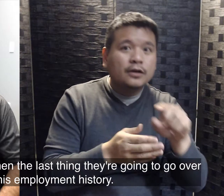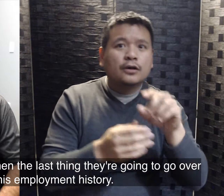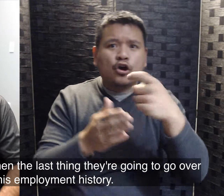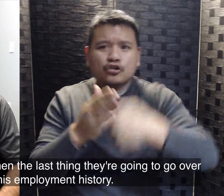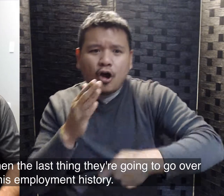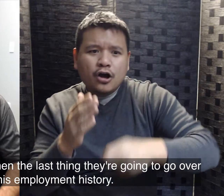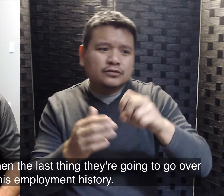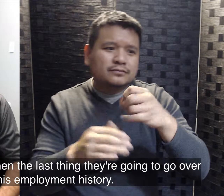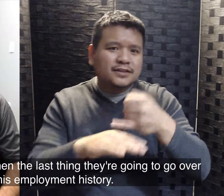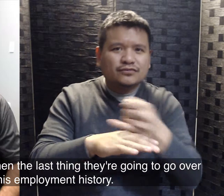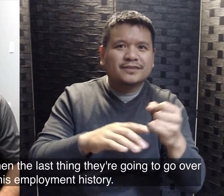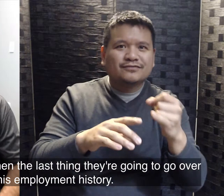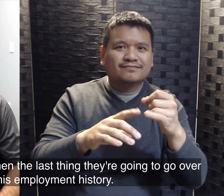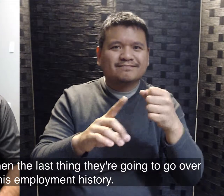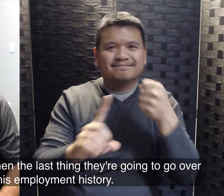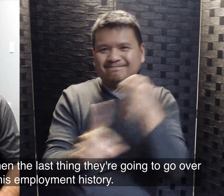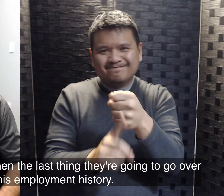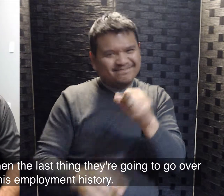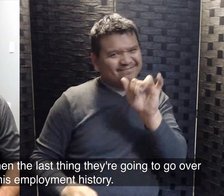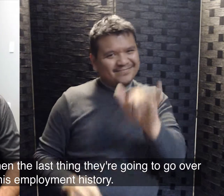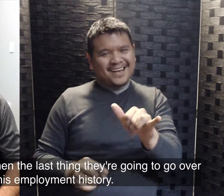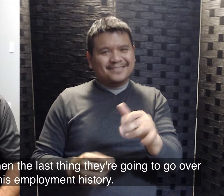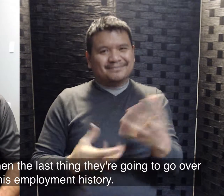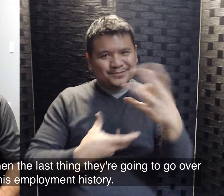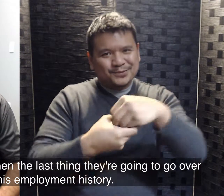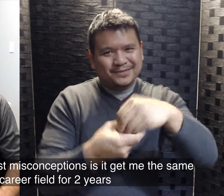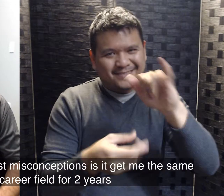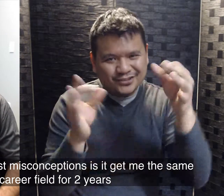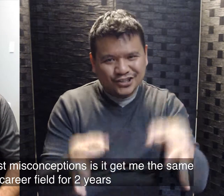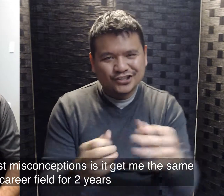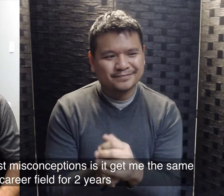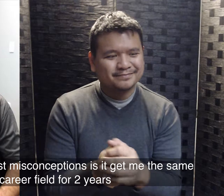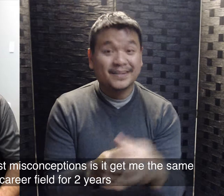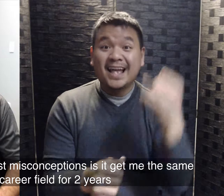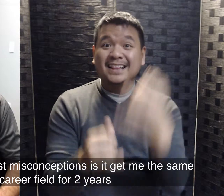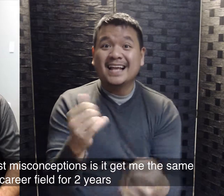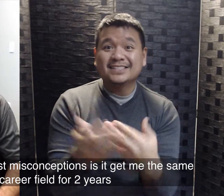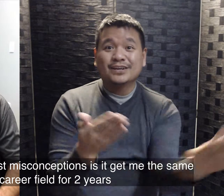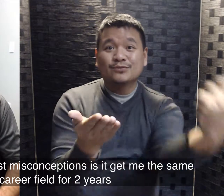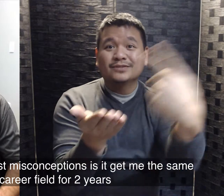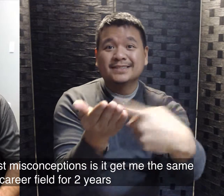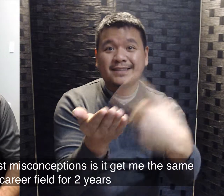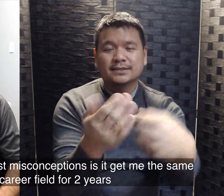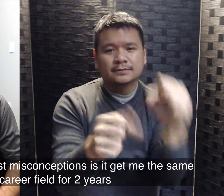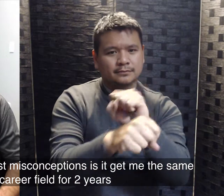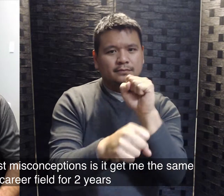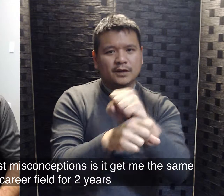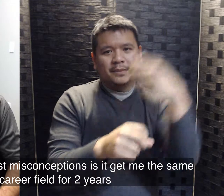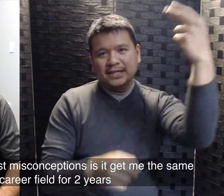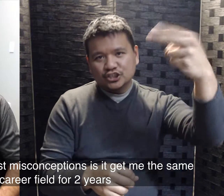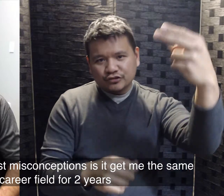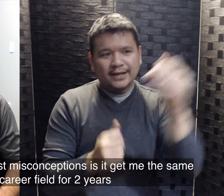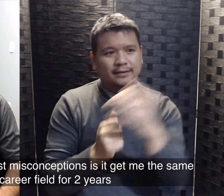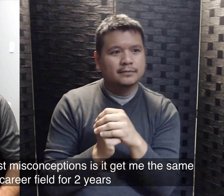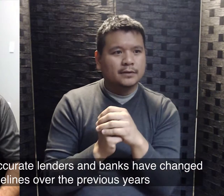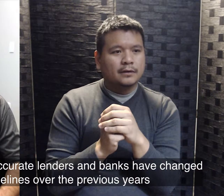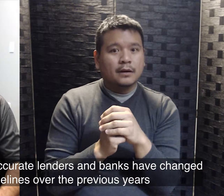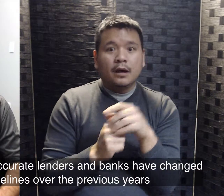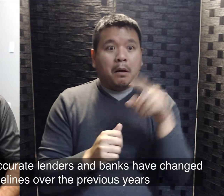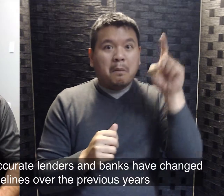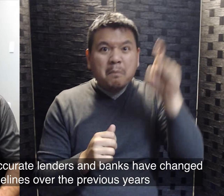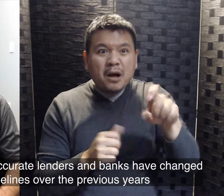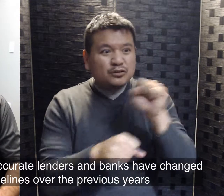rate. And then the last thing that we're going to go over is employment history. One of the biggest misconceptions is that you have to be in the same career field for 2 years.